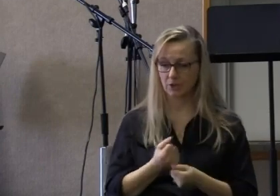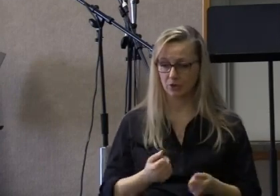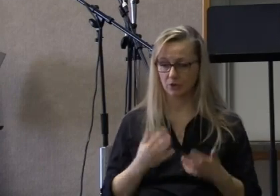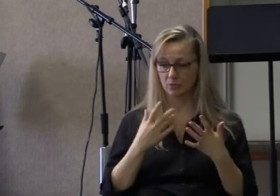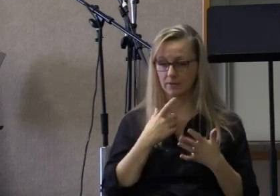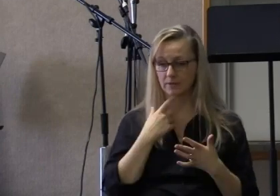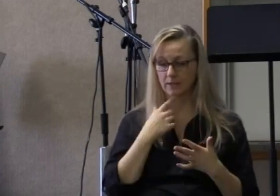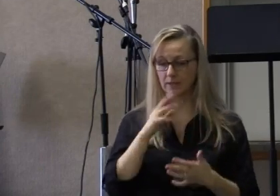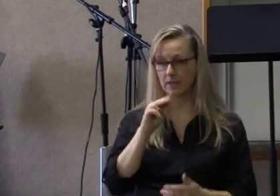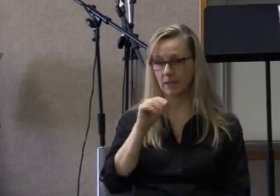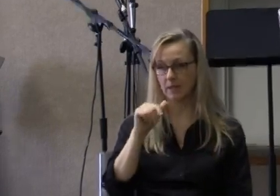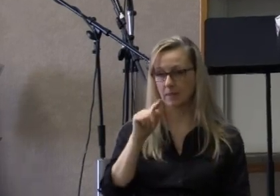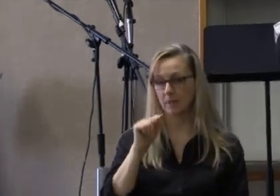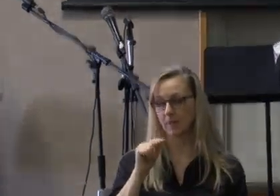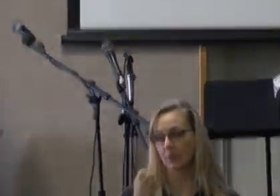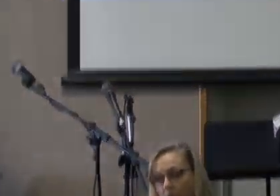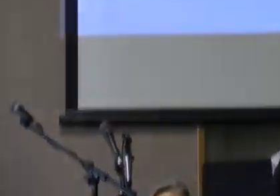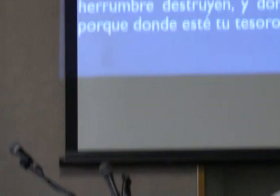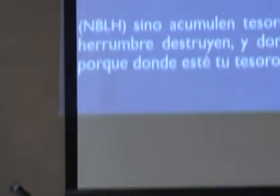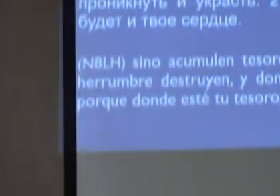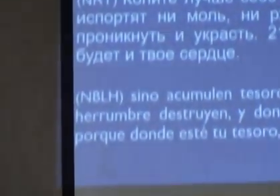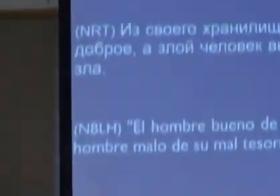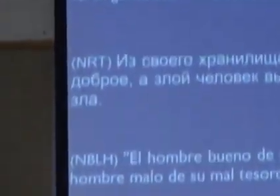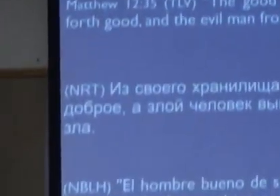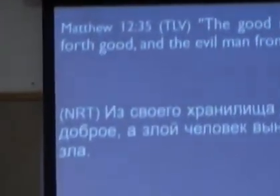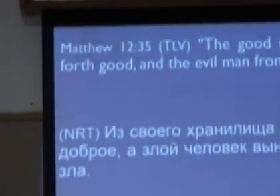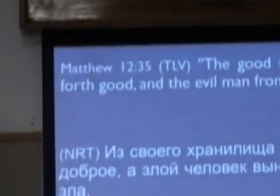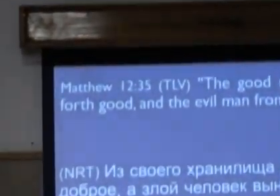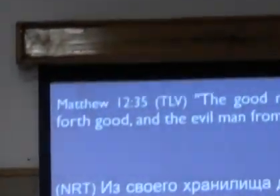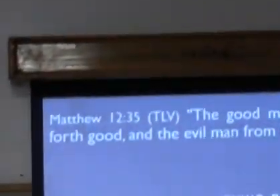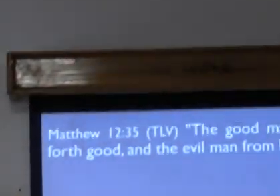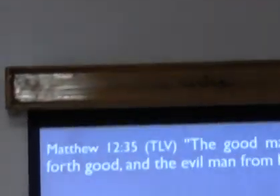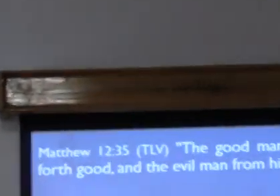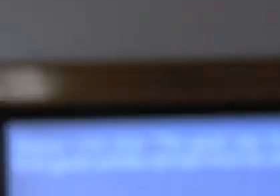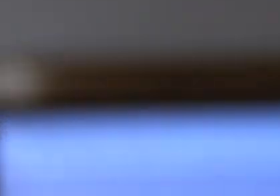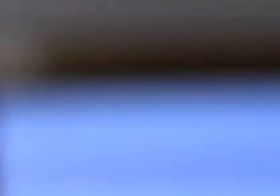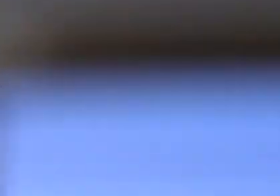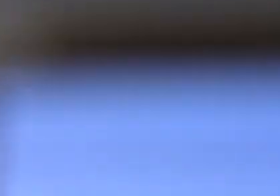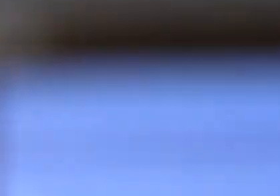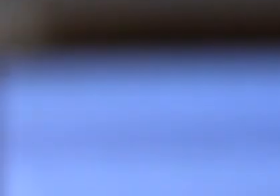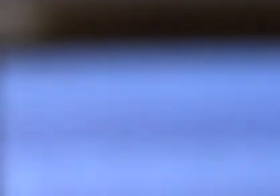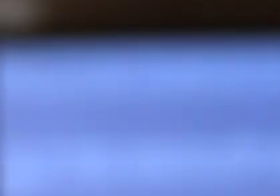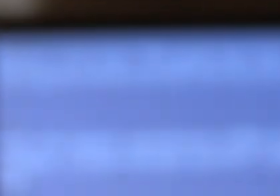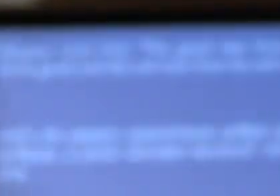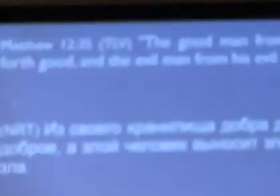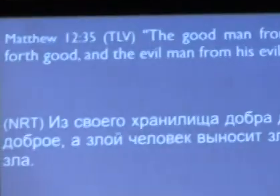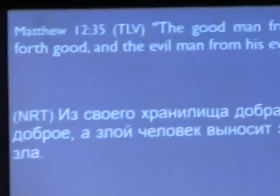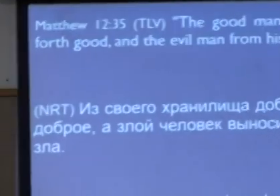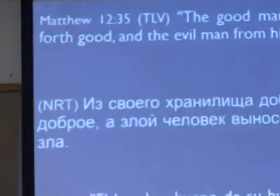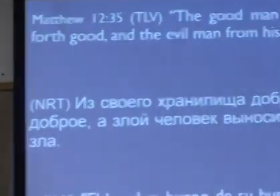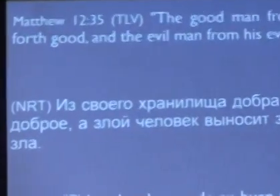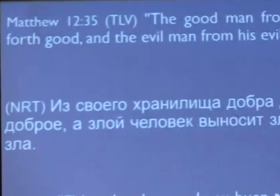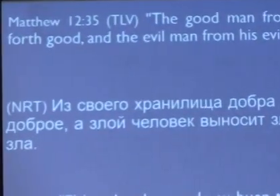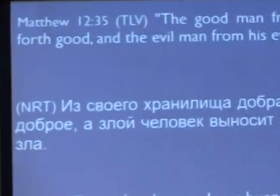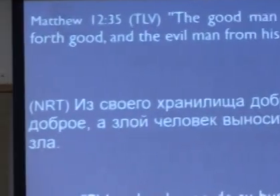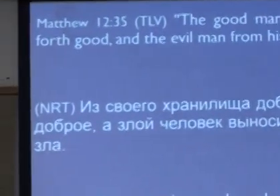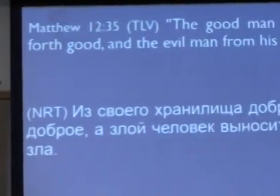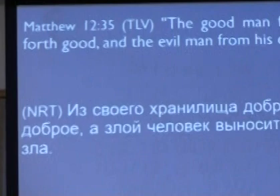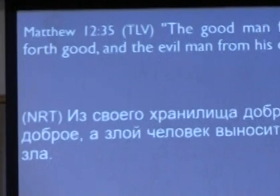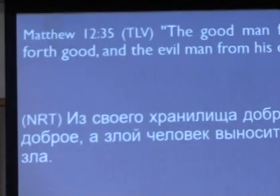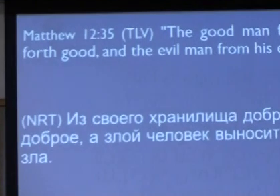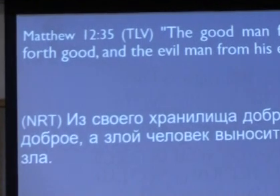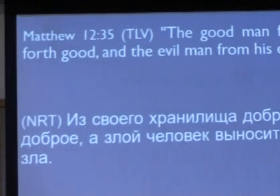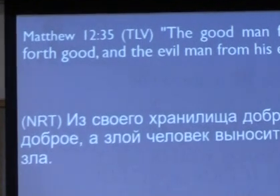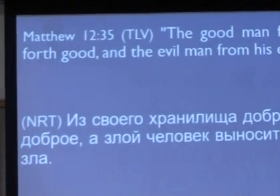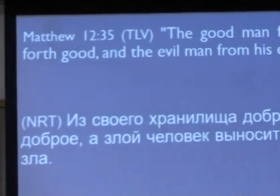this way in Matthew 12, verse 35, the good man or woman from his or her good treasure